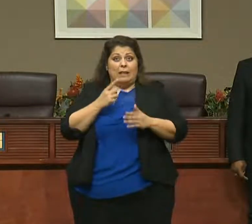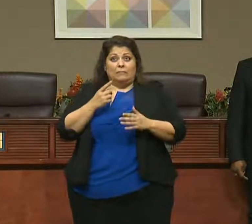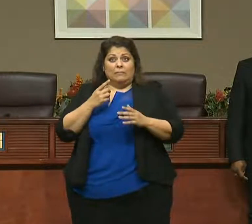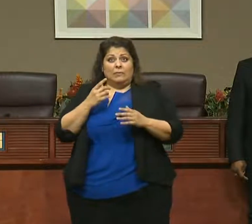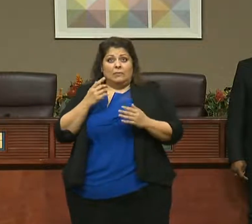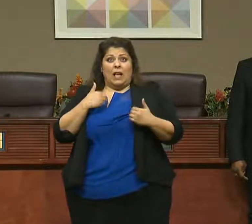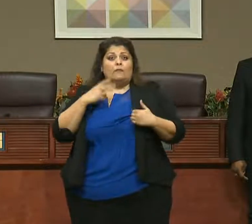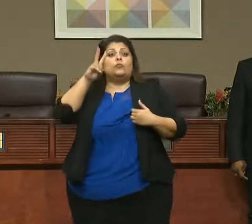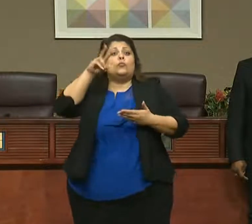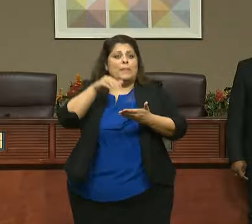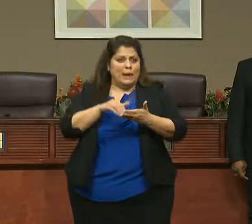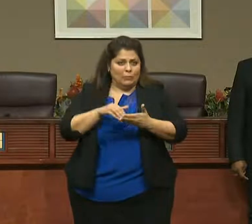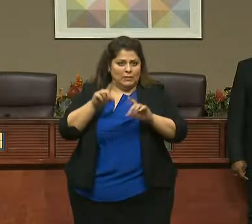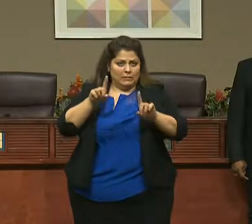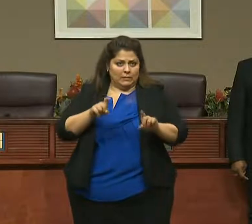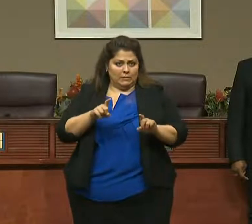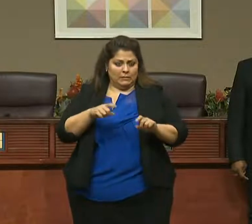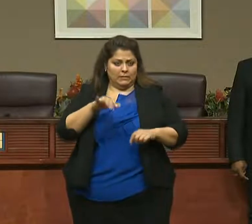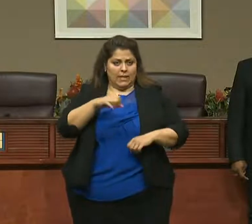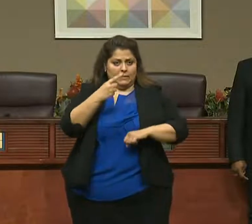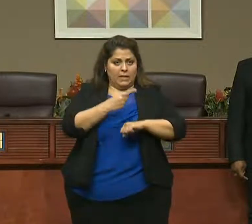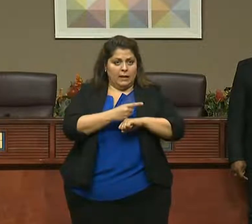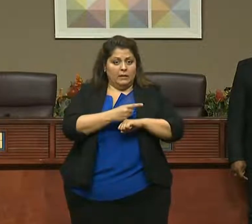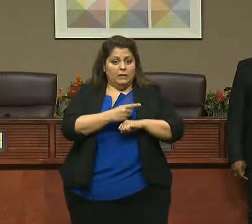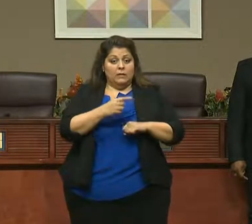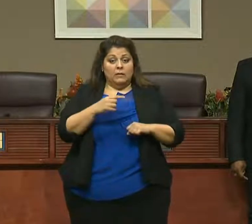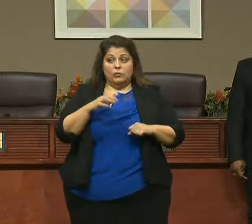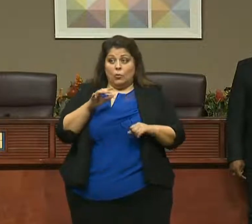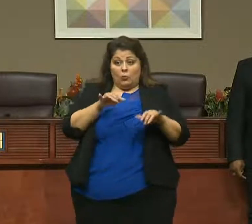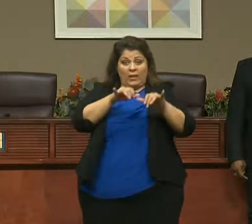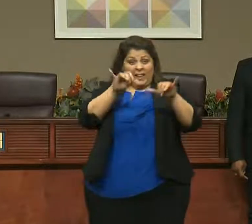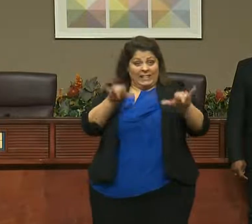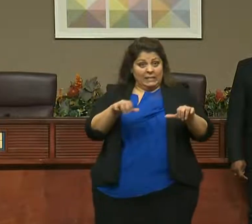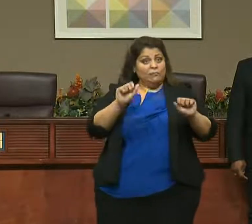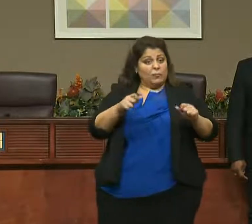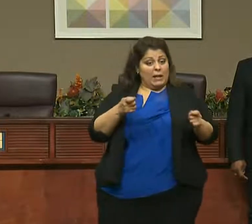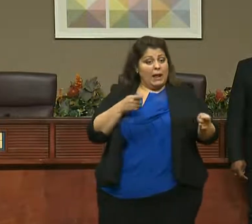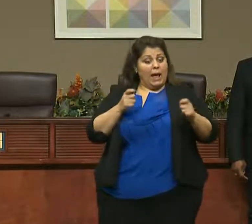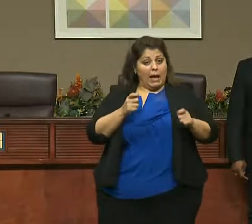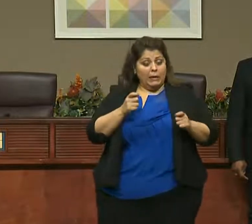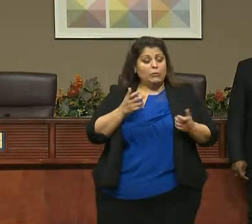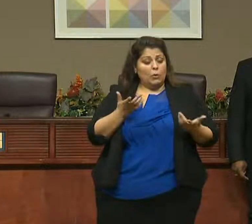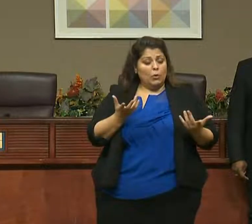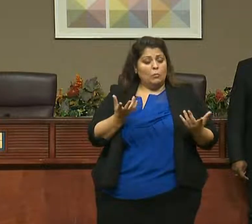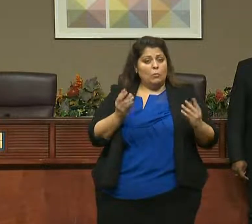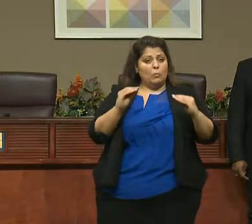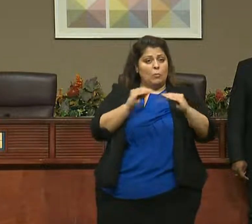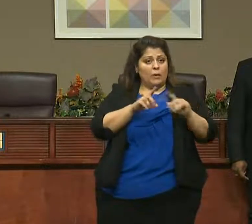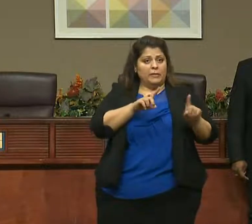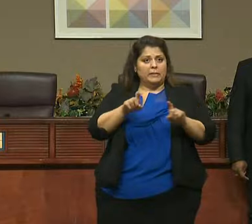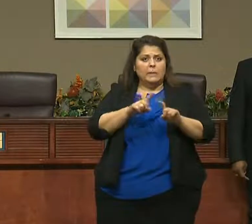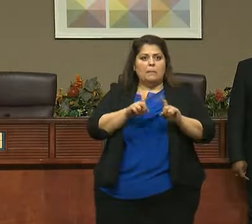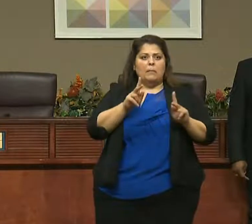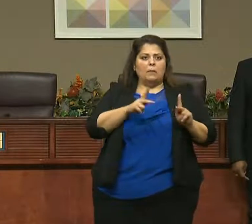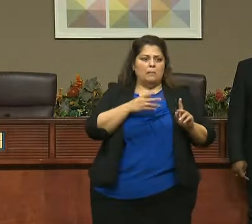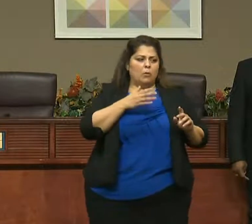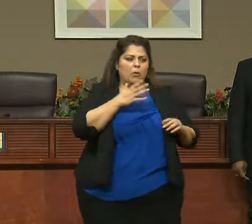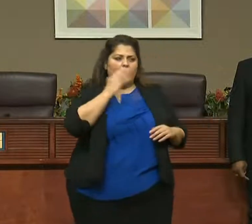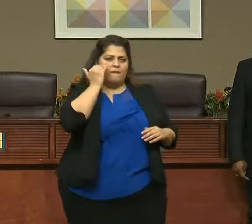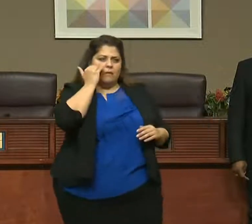think there is capacity in the system to do more testing, but people are going to the place that they know are